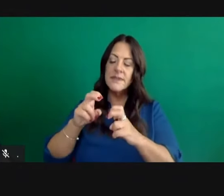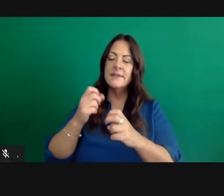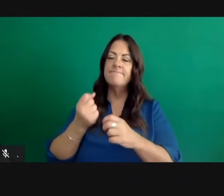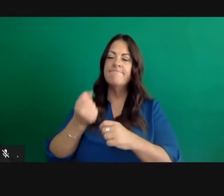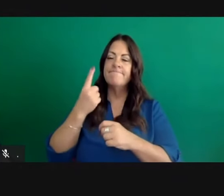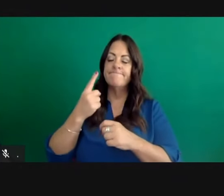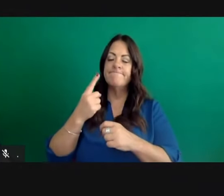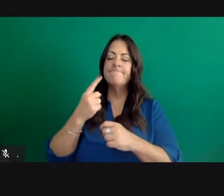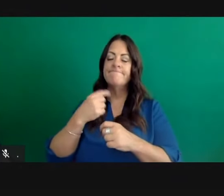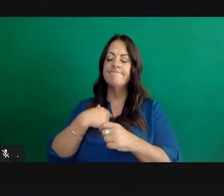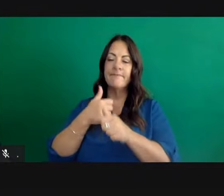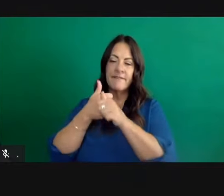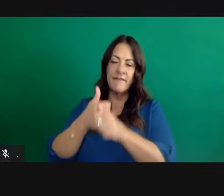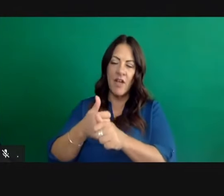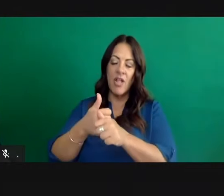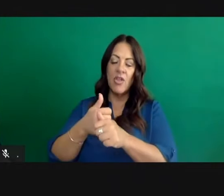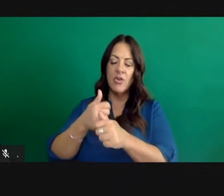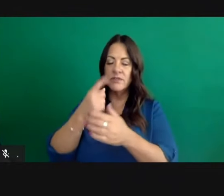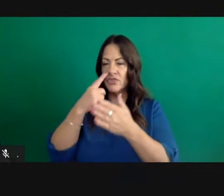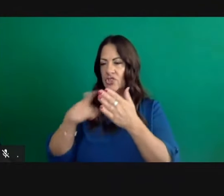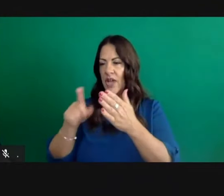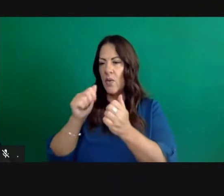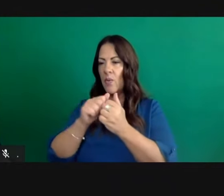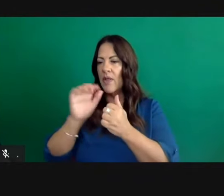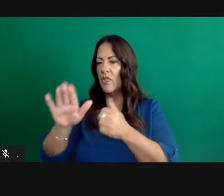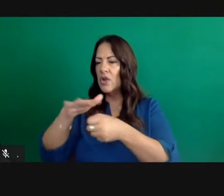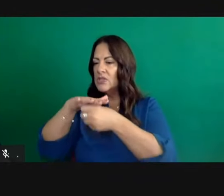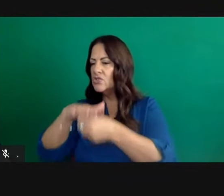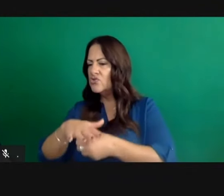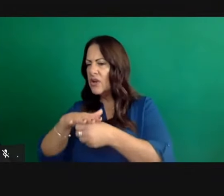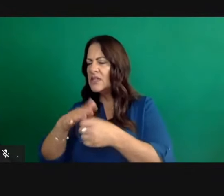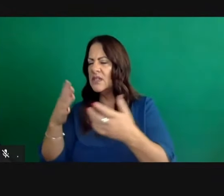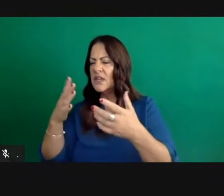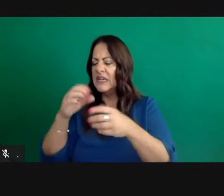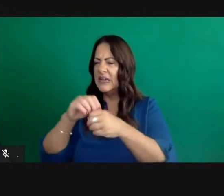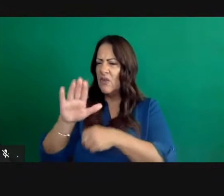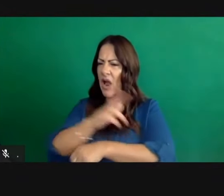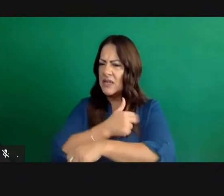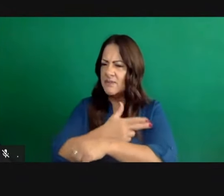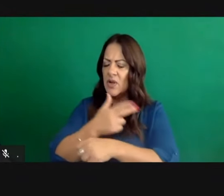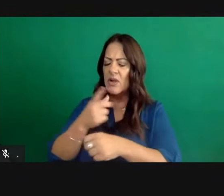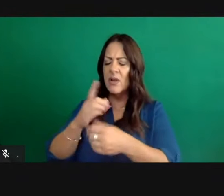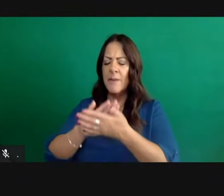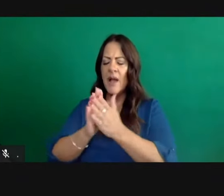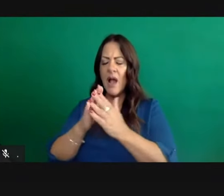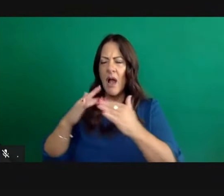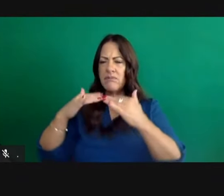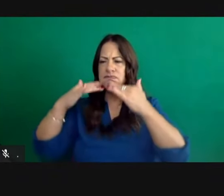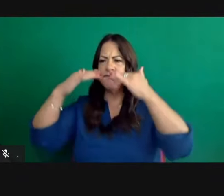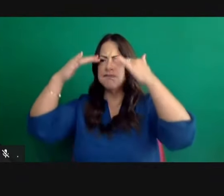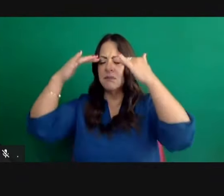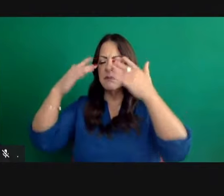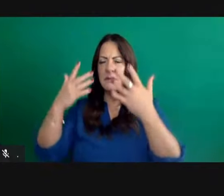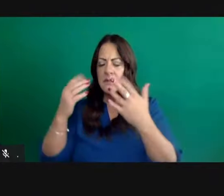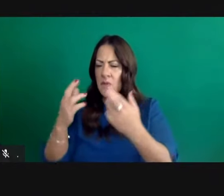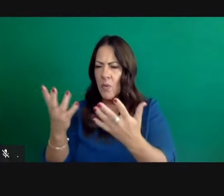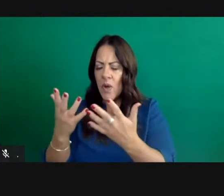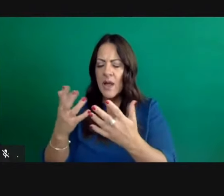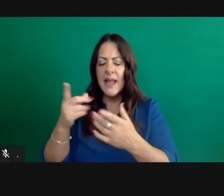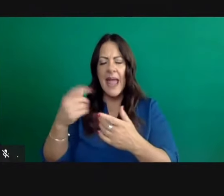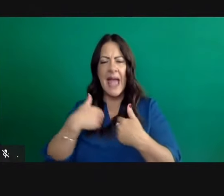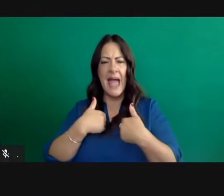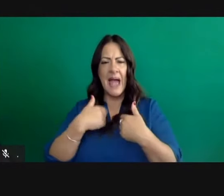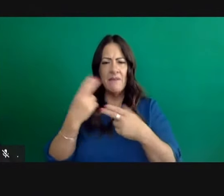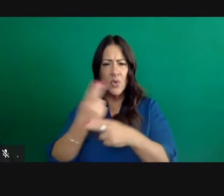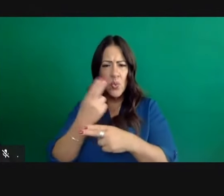stress and tension on the local healthcare delivery system, including hospital and ICU beds, ventilators, the use of